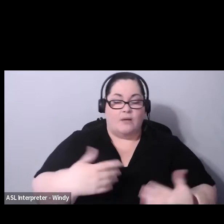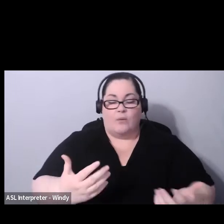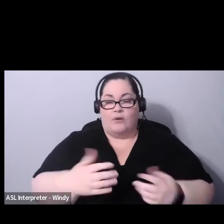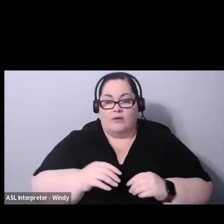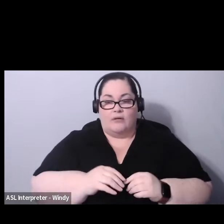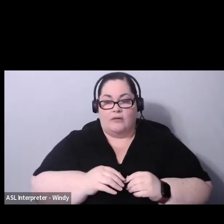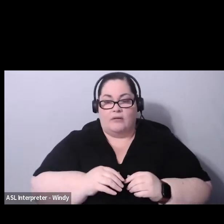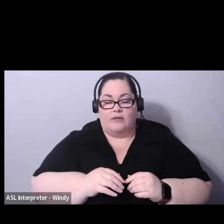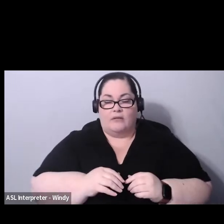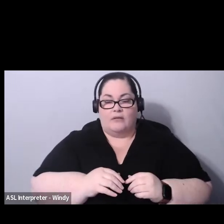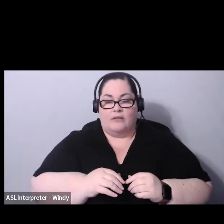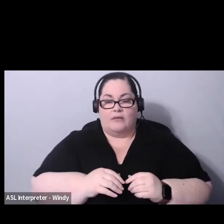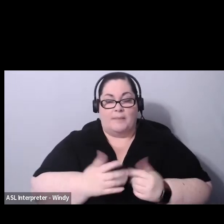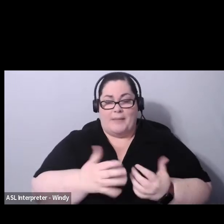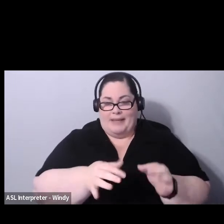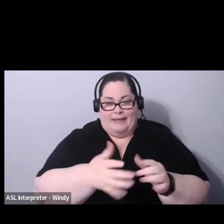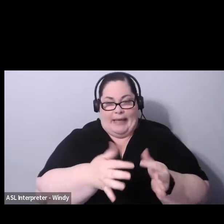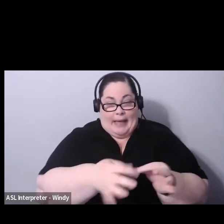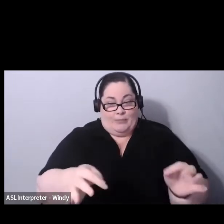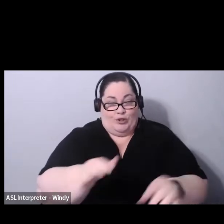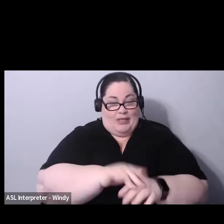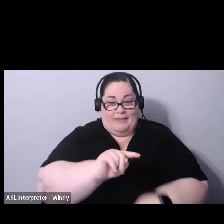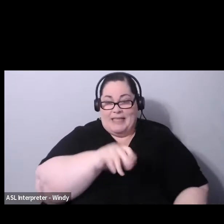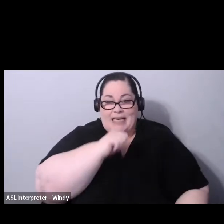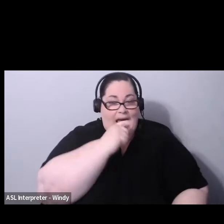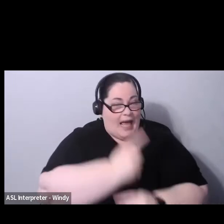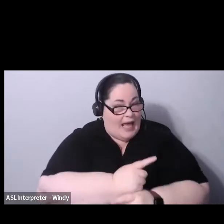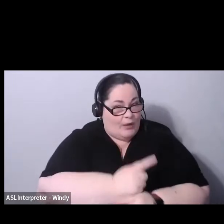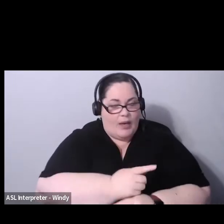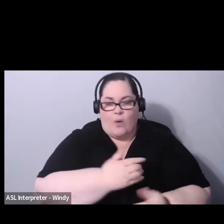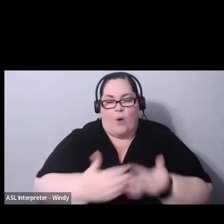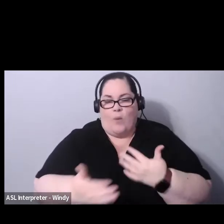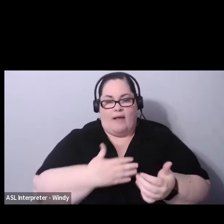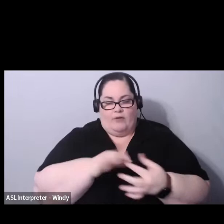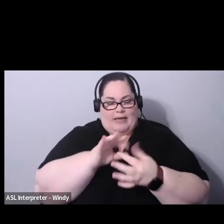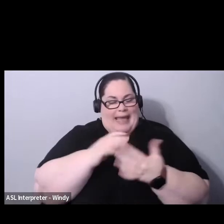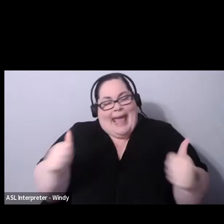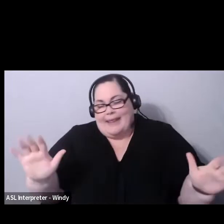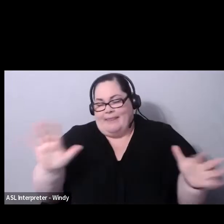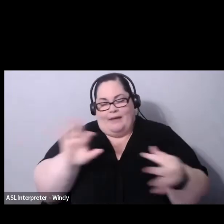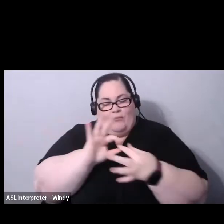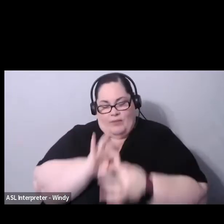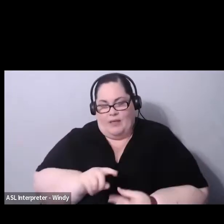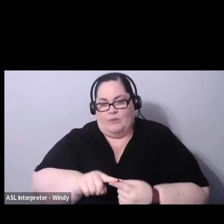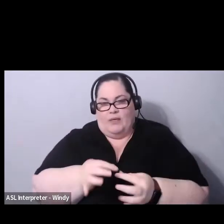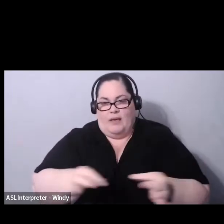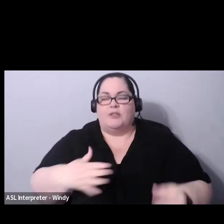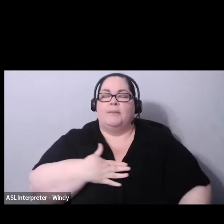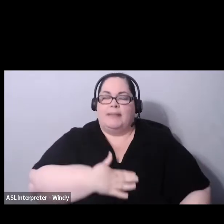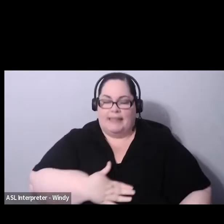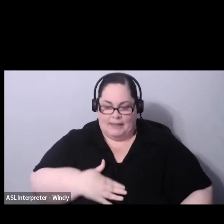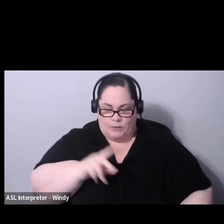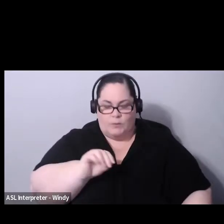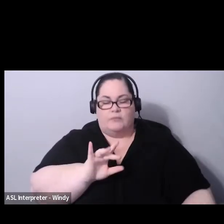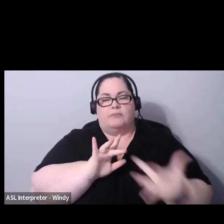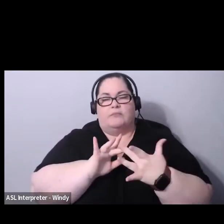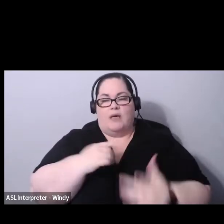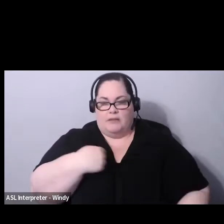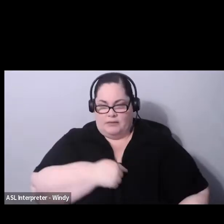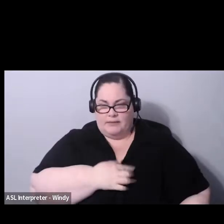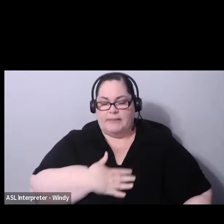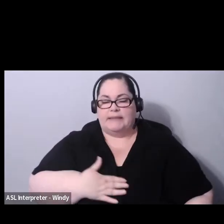maybe aren't accurate or anything at all relating to captioning, please don't hesitate to reach out to us.